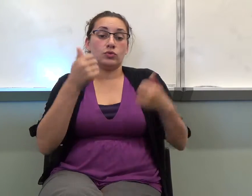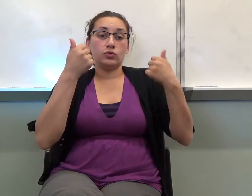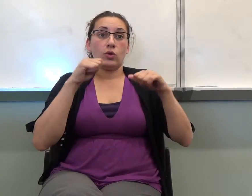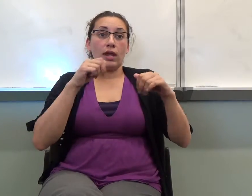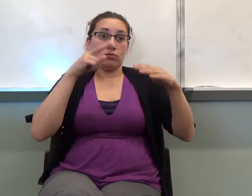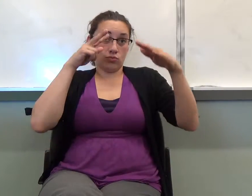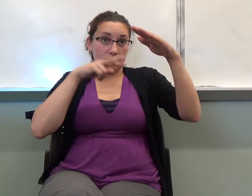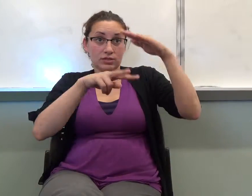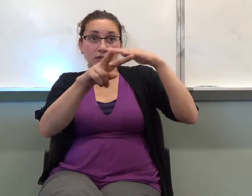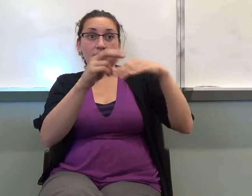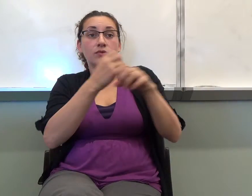2020 here.